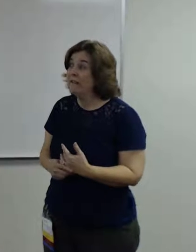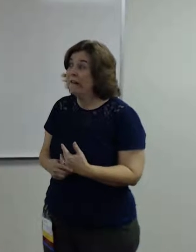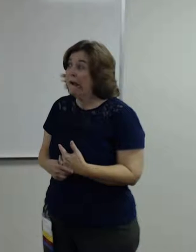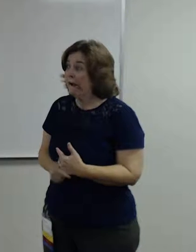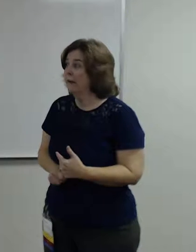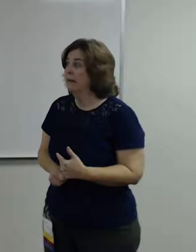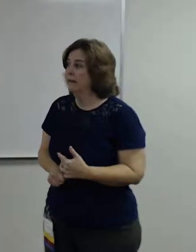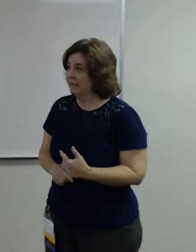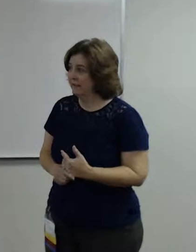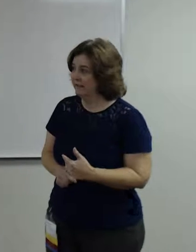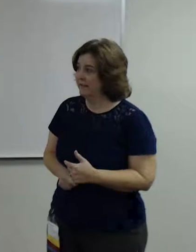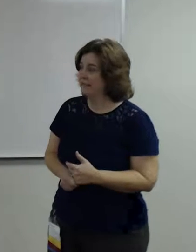guy.